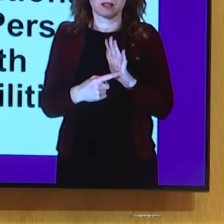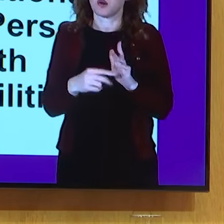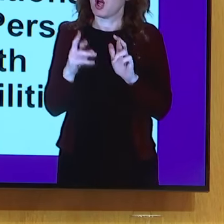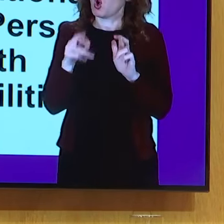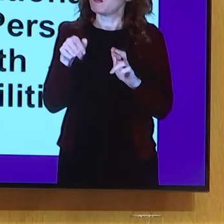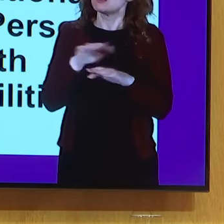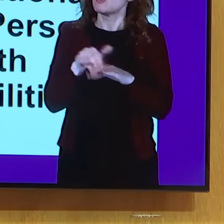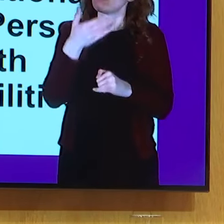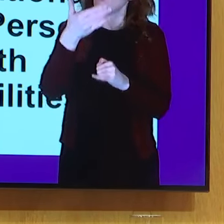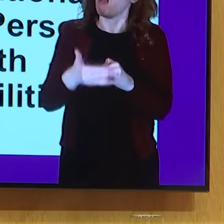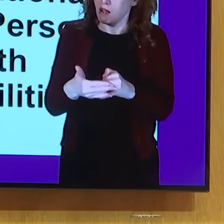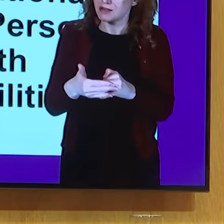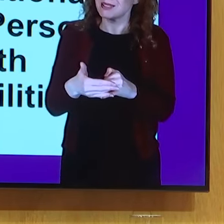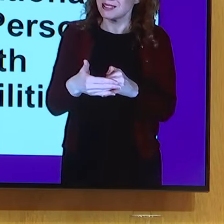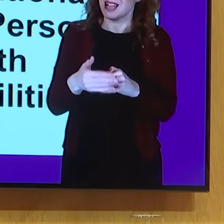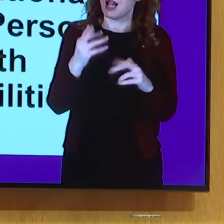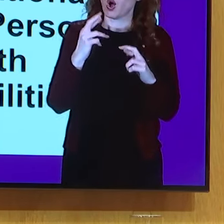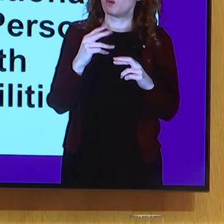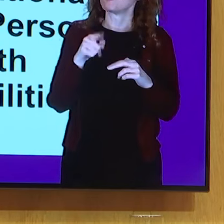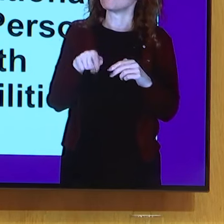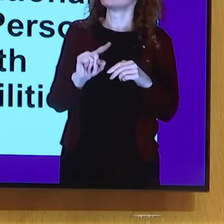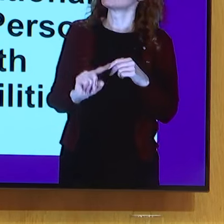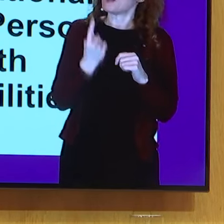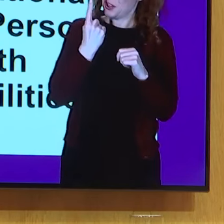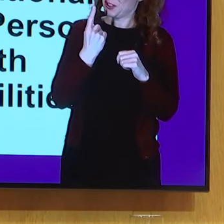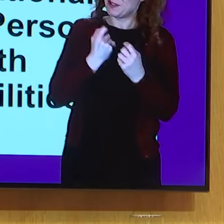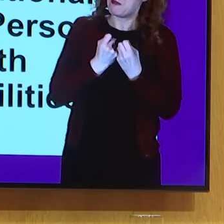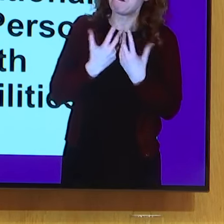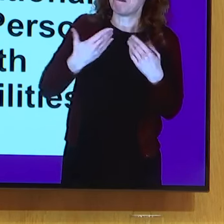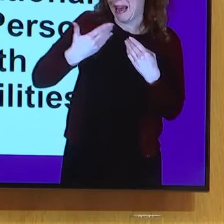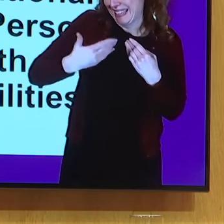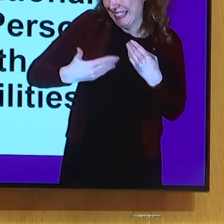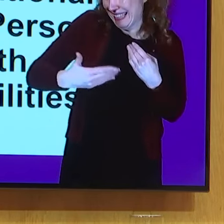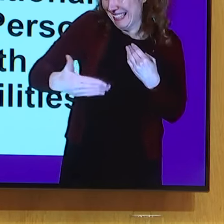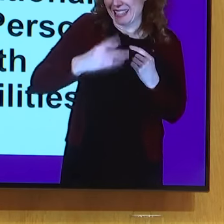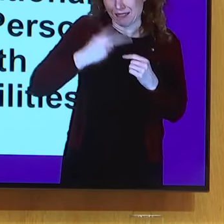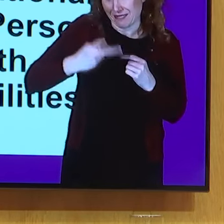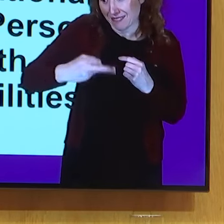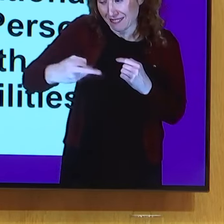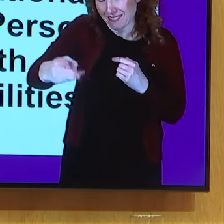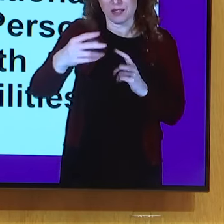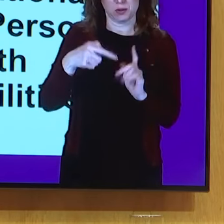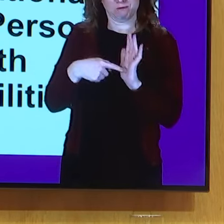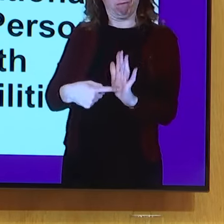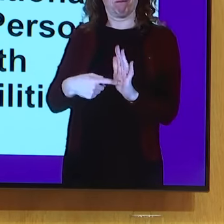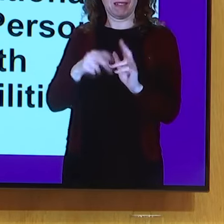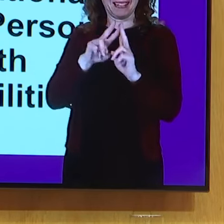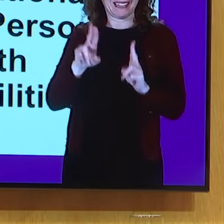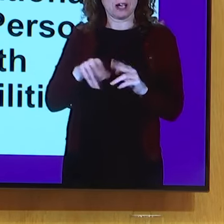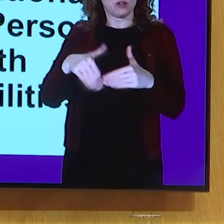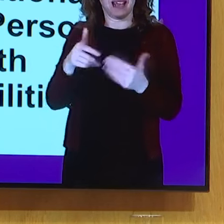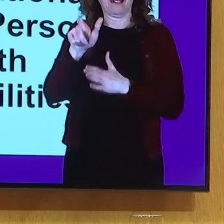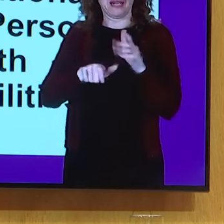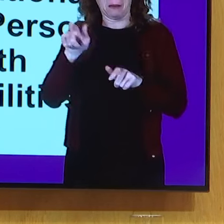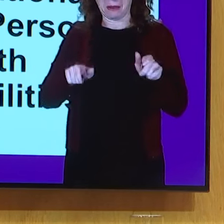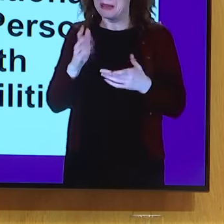the last of these events. In fact, I hope this is the first of many of these events to mark International Day of Disabled People, because it's really